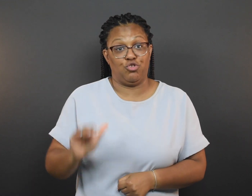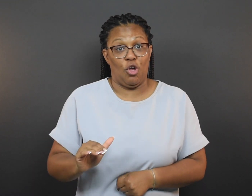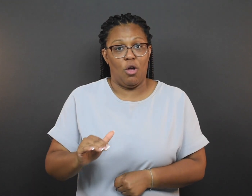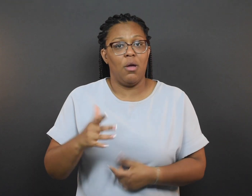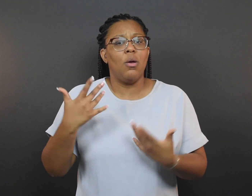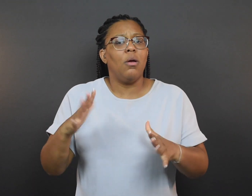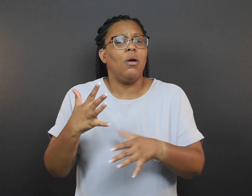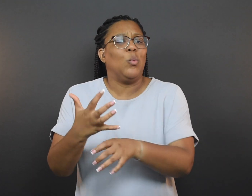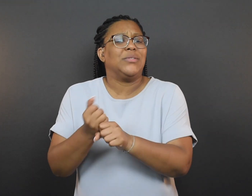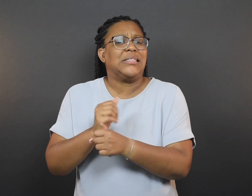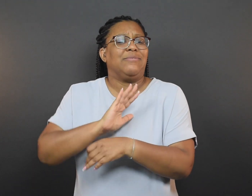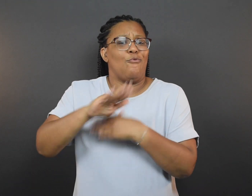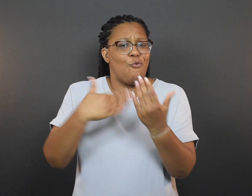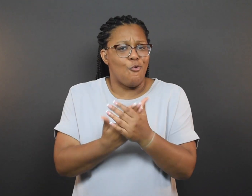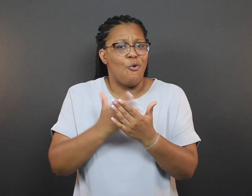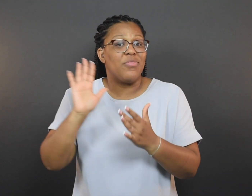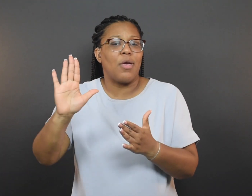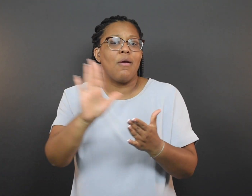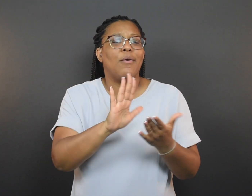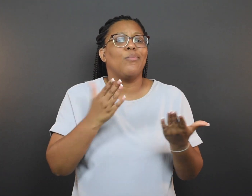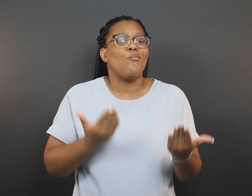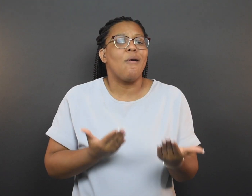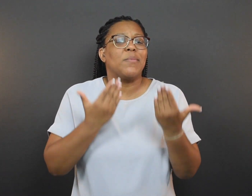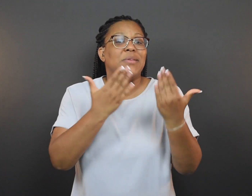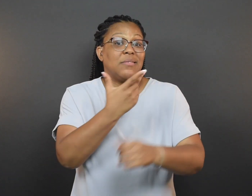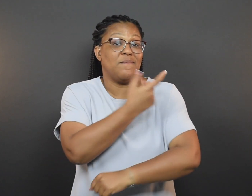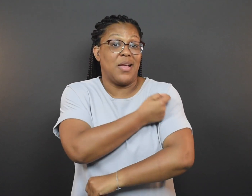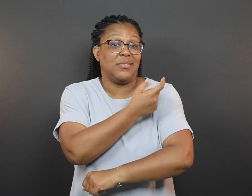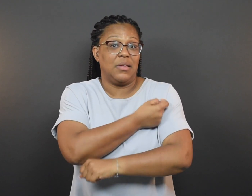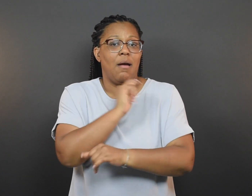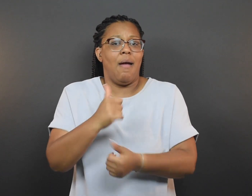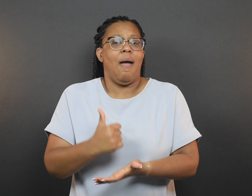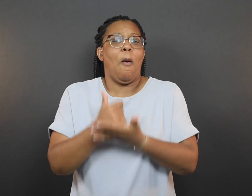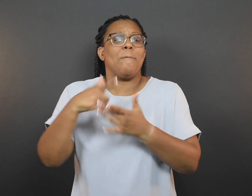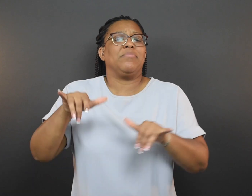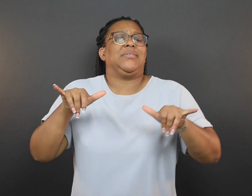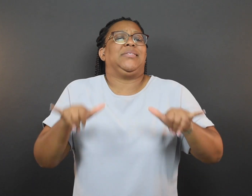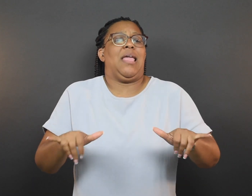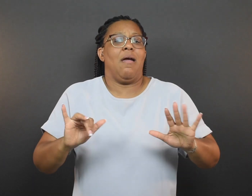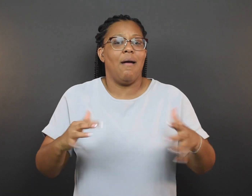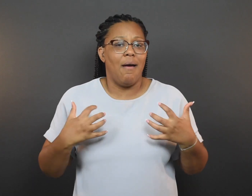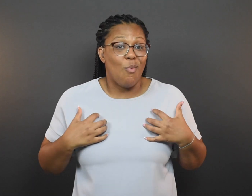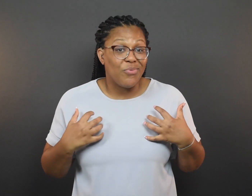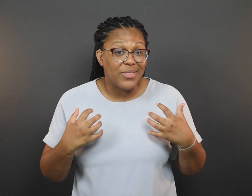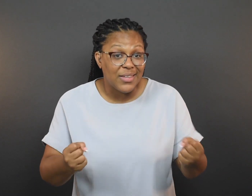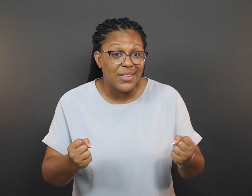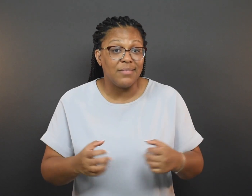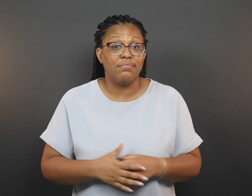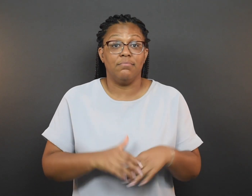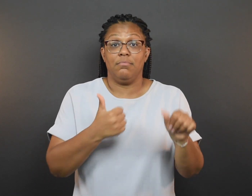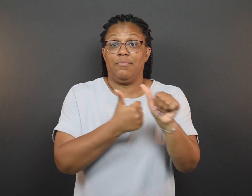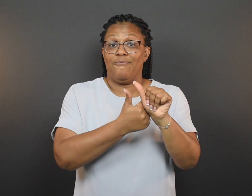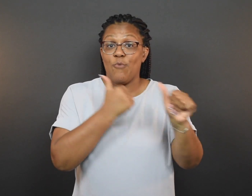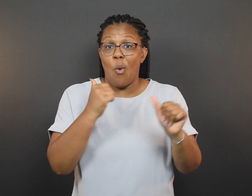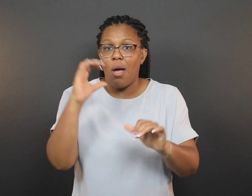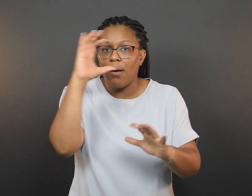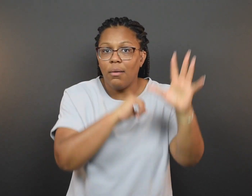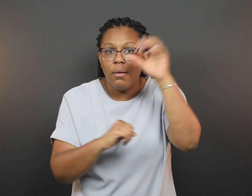Making sure your child has received all of their recommended vaccinations can help them